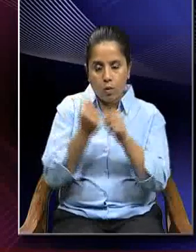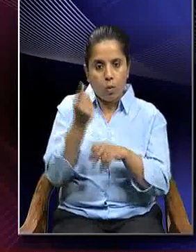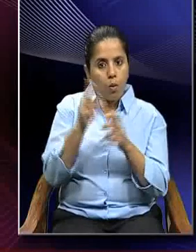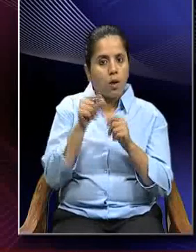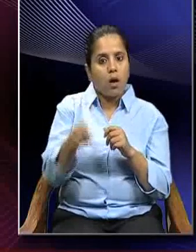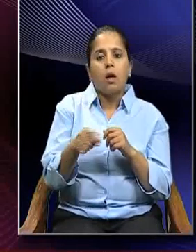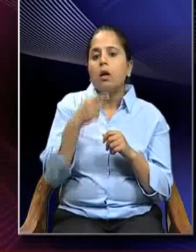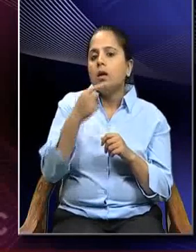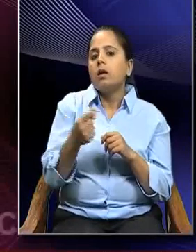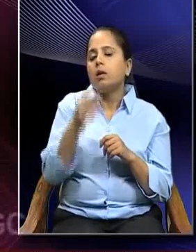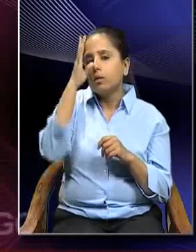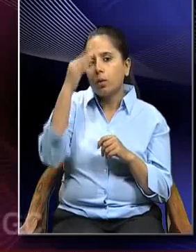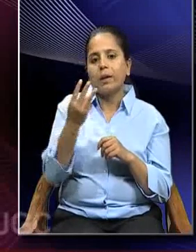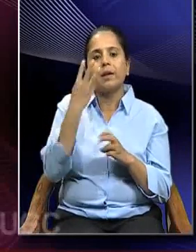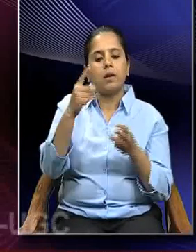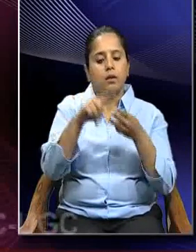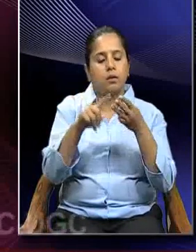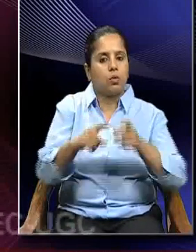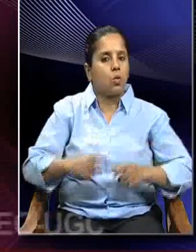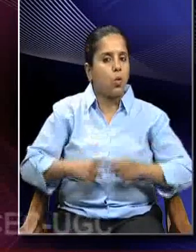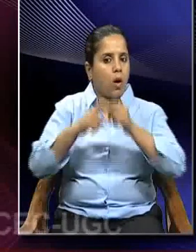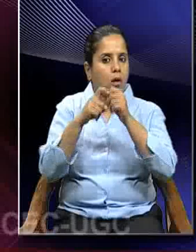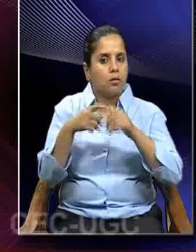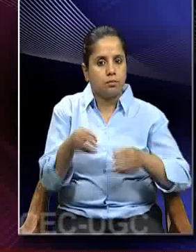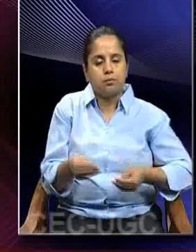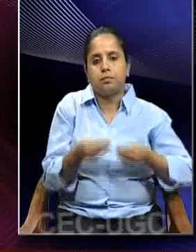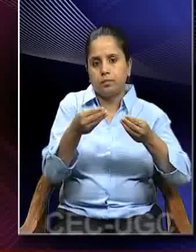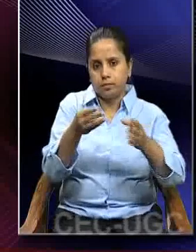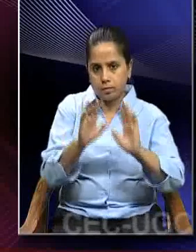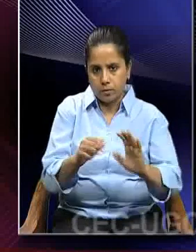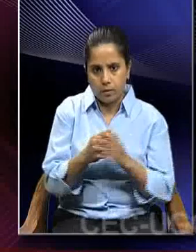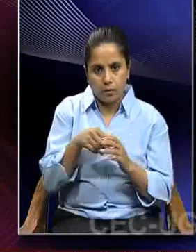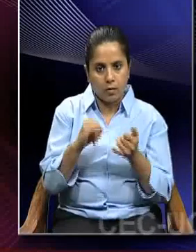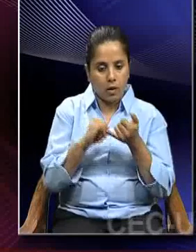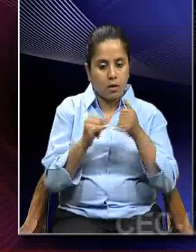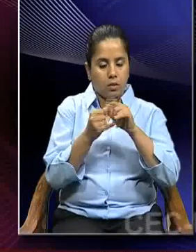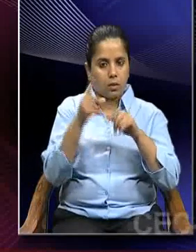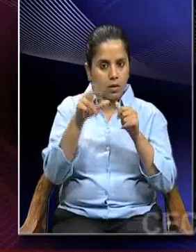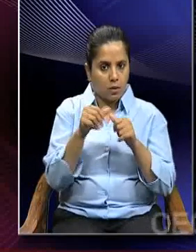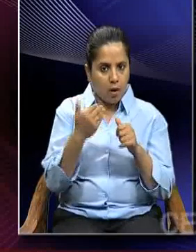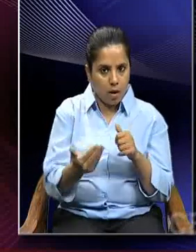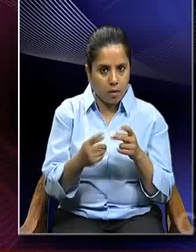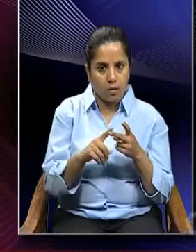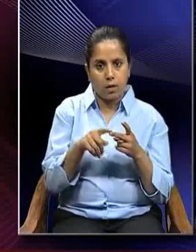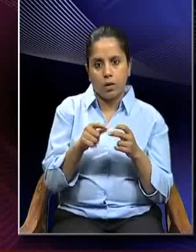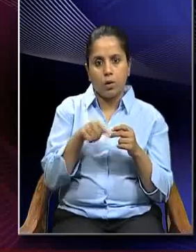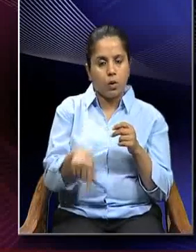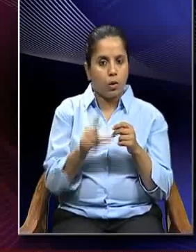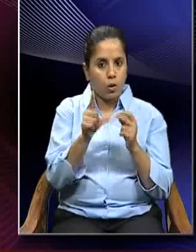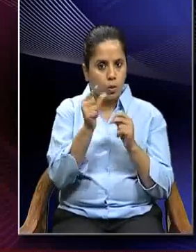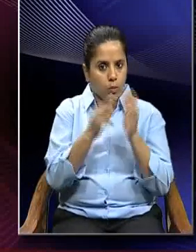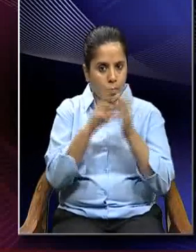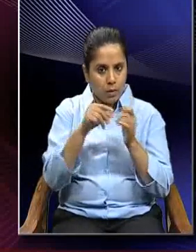3 qualities in nature represented by the Sattva. We call it luminous,